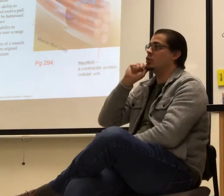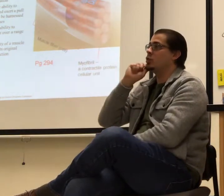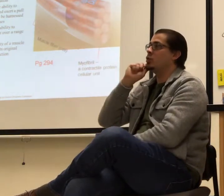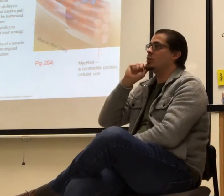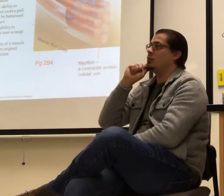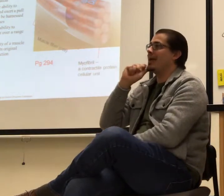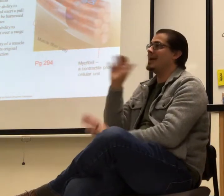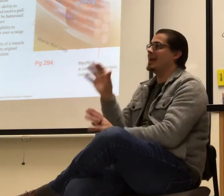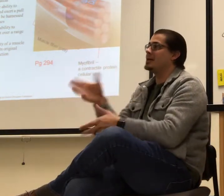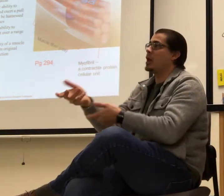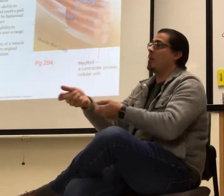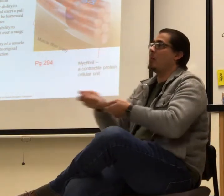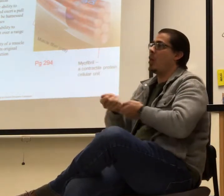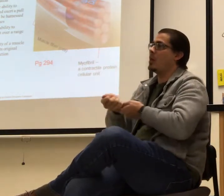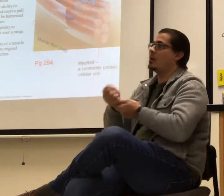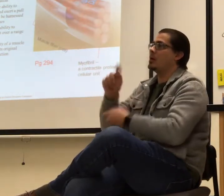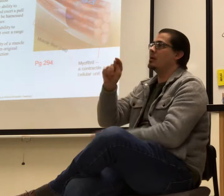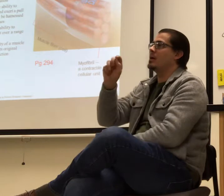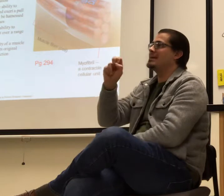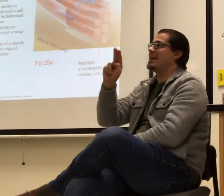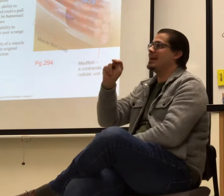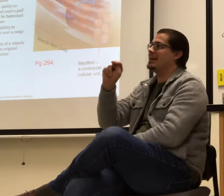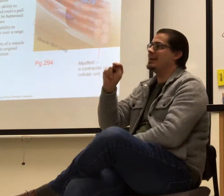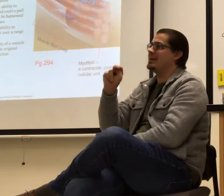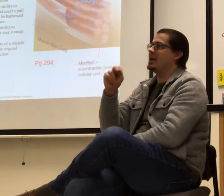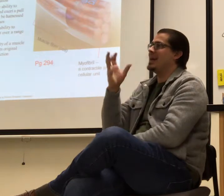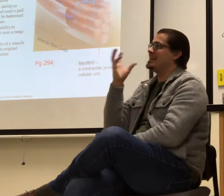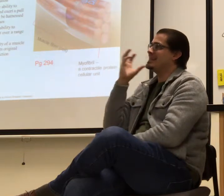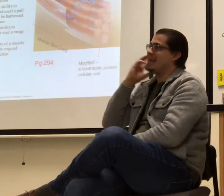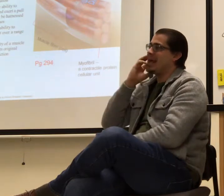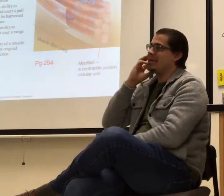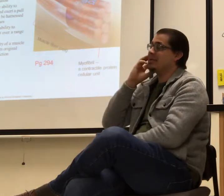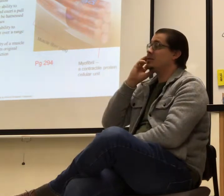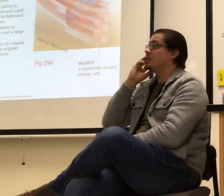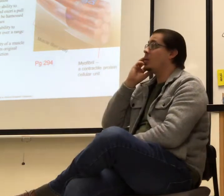does the pulling. Tendons are a dense, regular connective tissue.